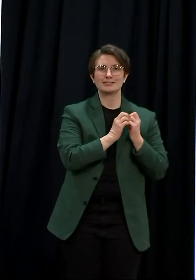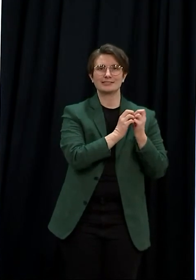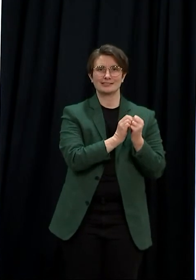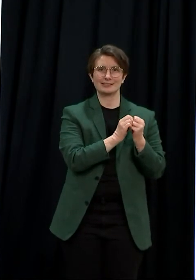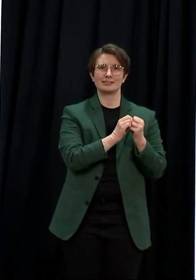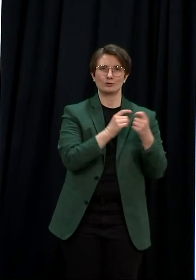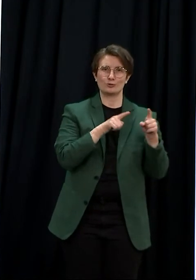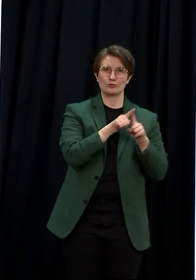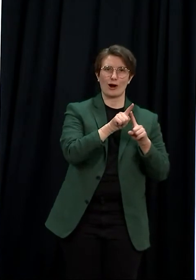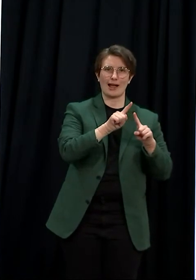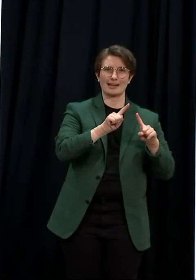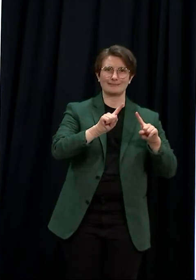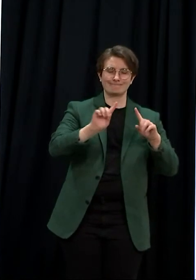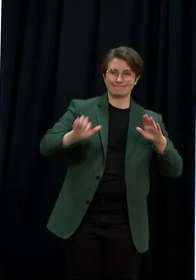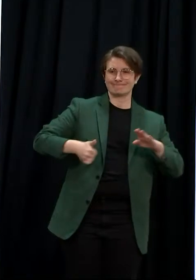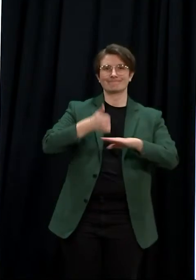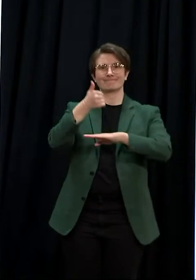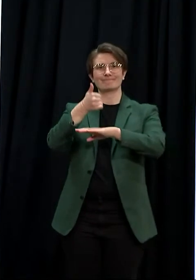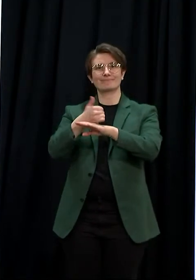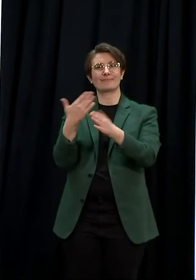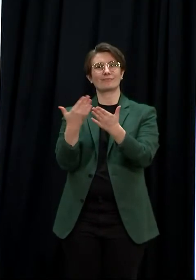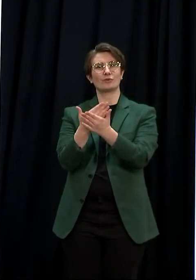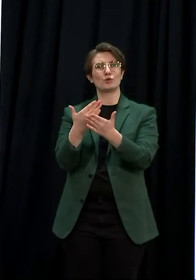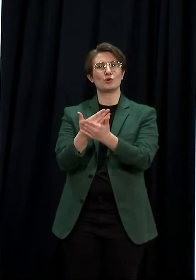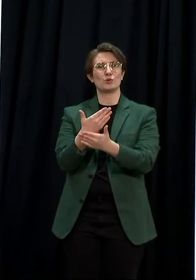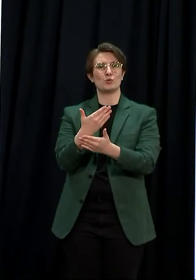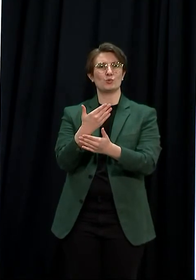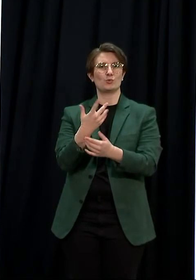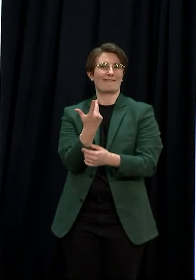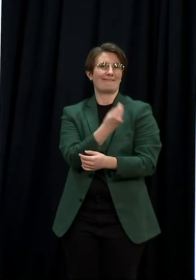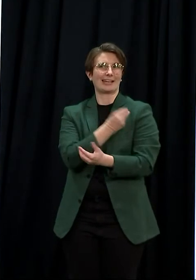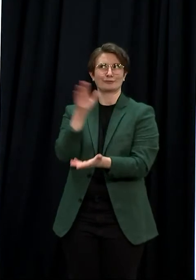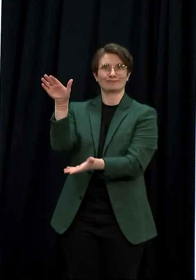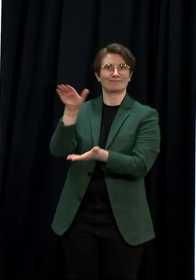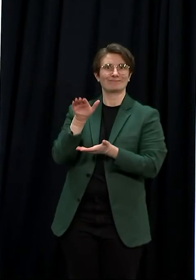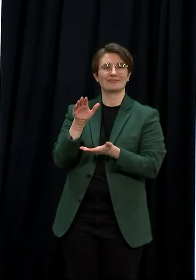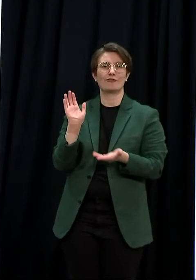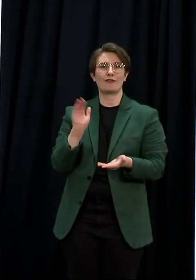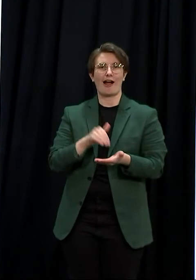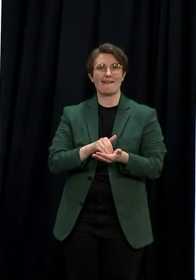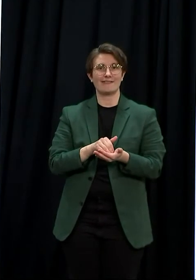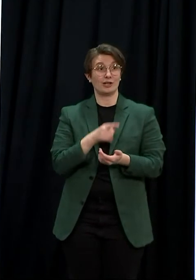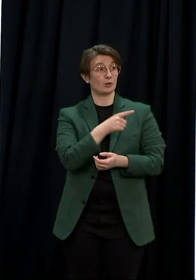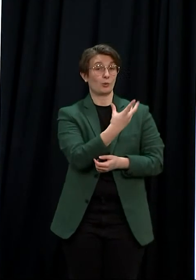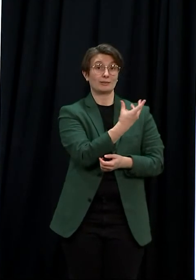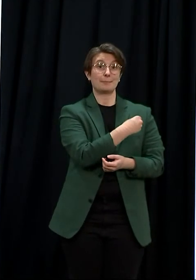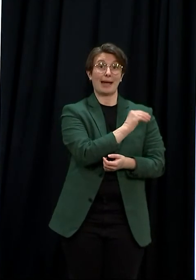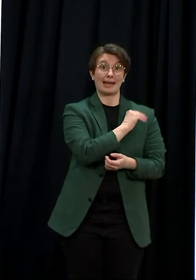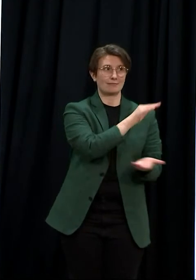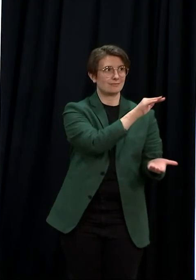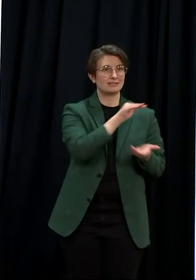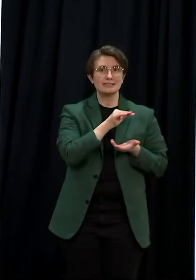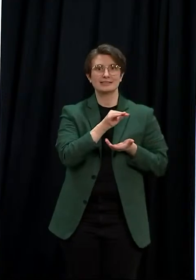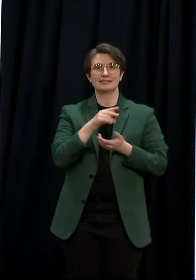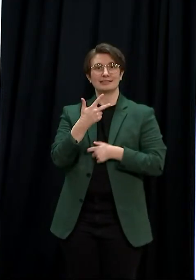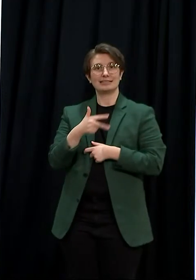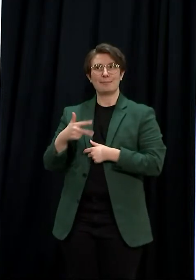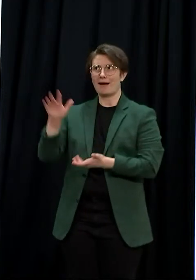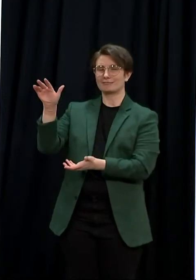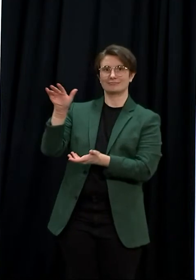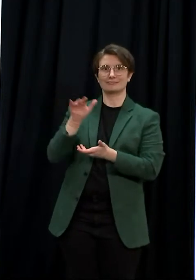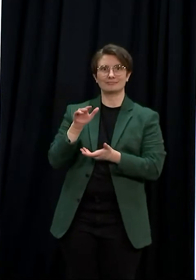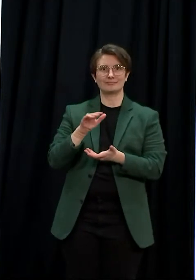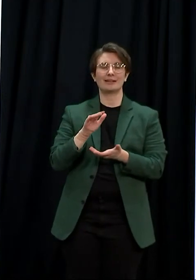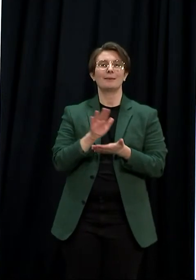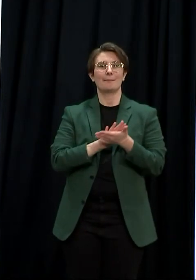effort. Combined, the Denmark and Spain deals leave us in the strongest position possible to vaccinate New